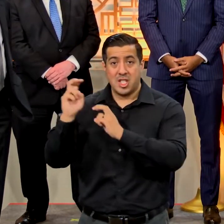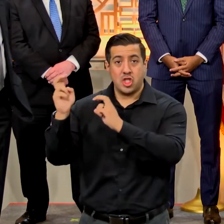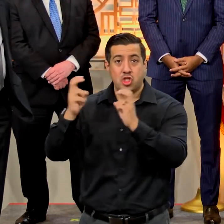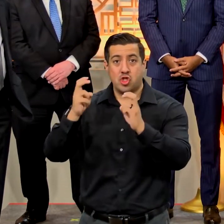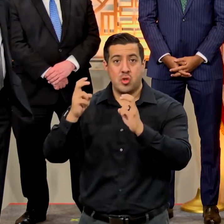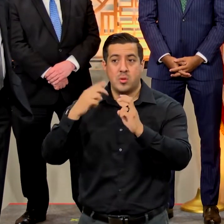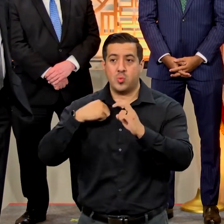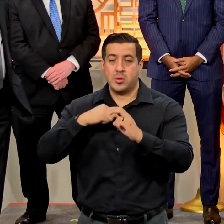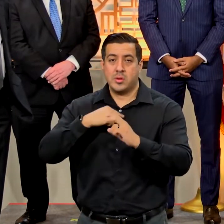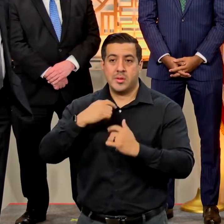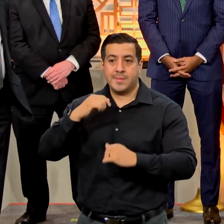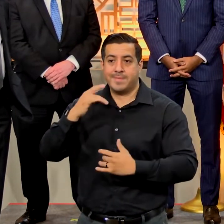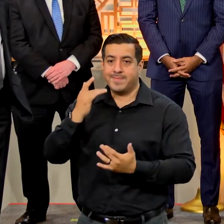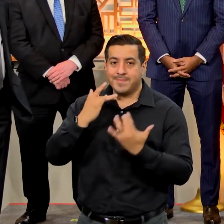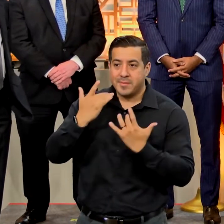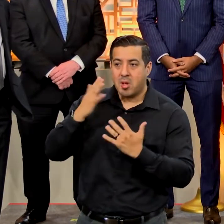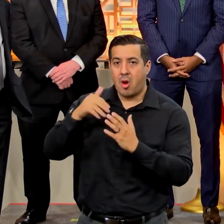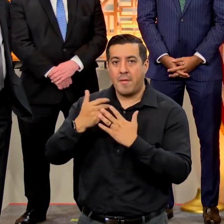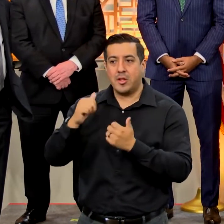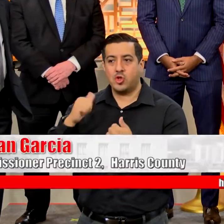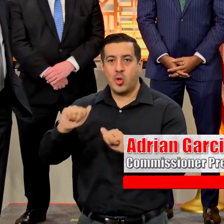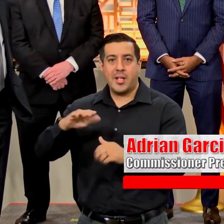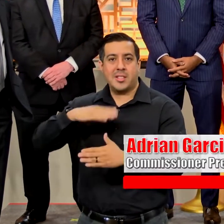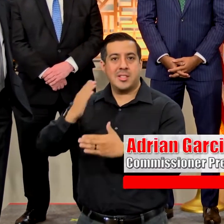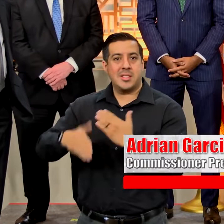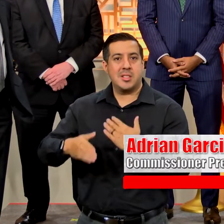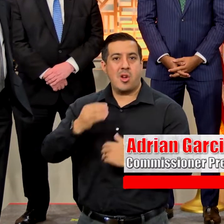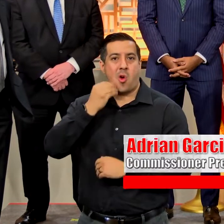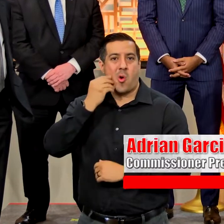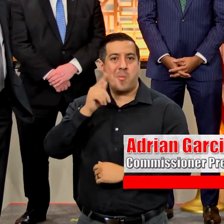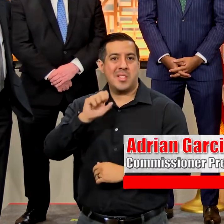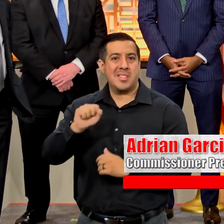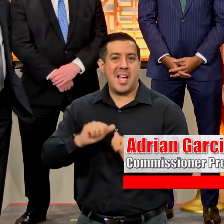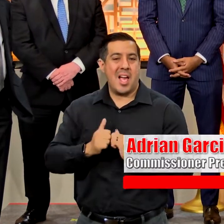endeavor of trying to end homelessness. I mean, how does